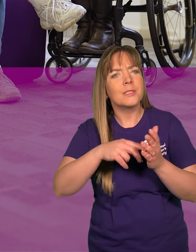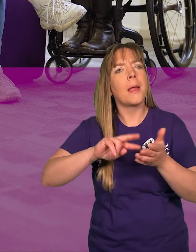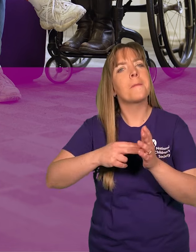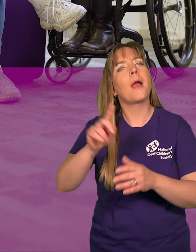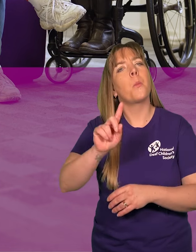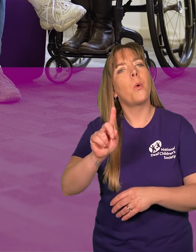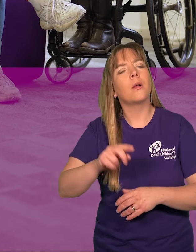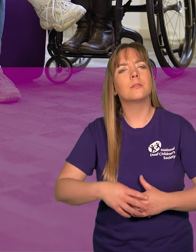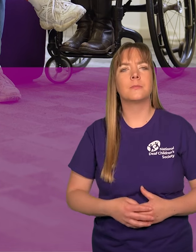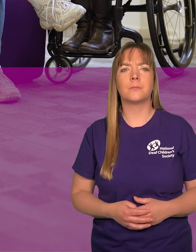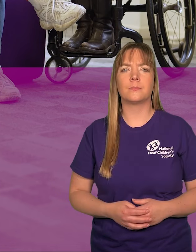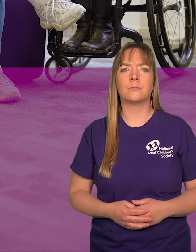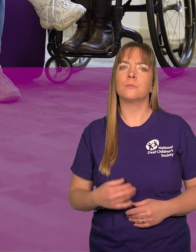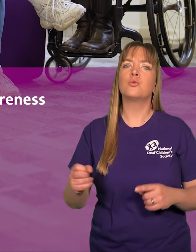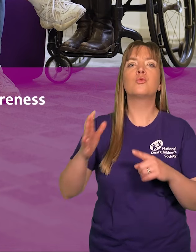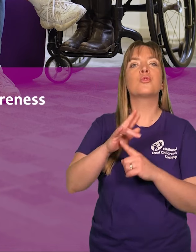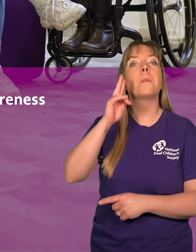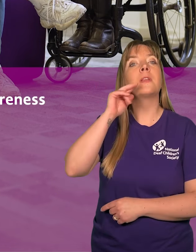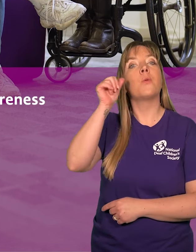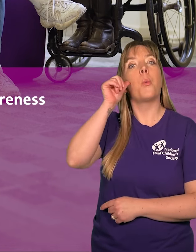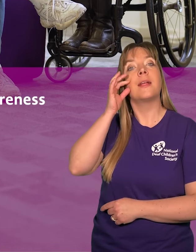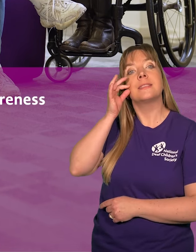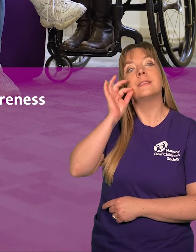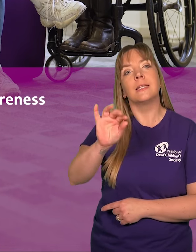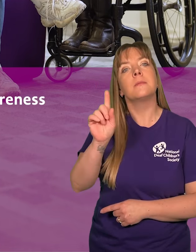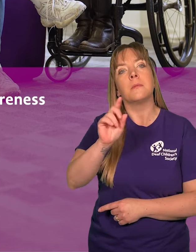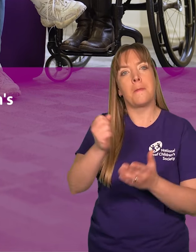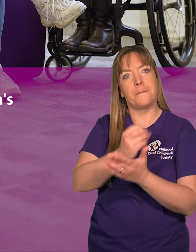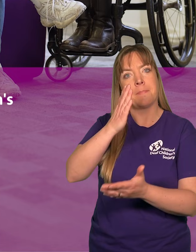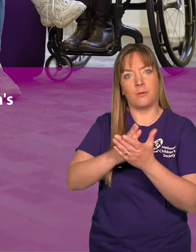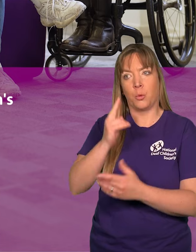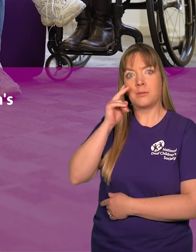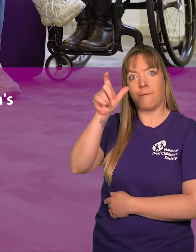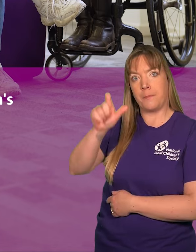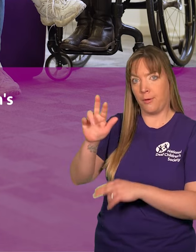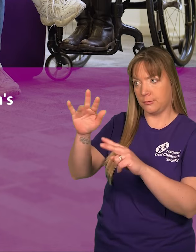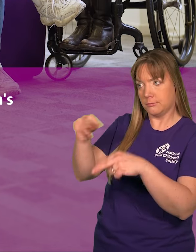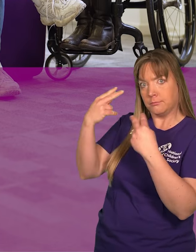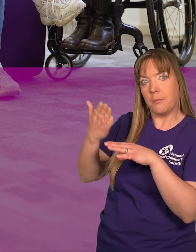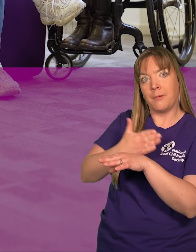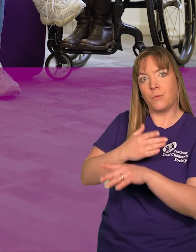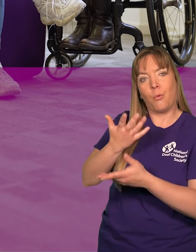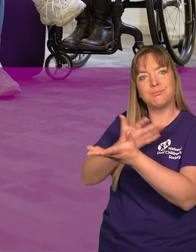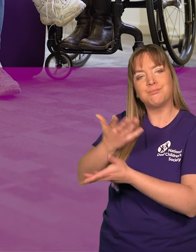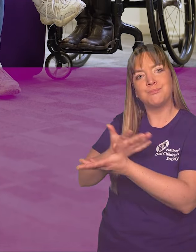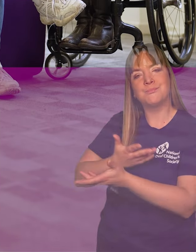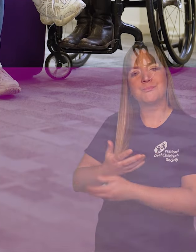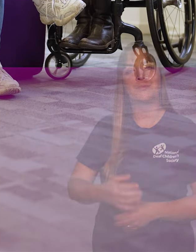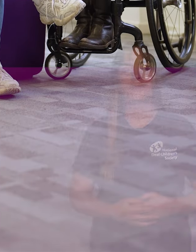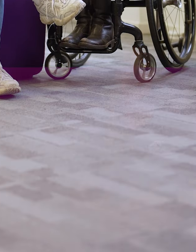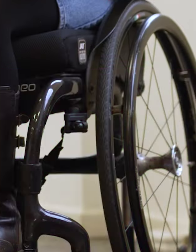What's the plan for Tuesday? My top deaf awareness tip is to always get a deaf person's attention before talking to